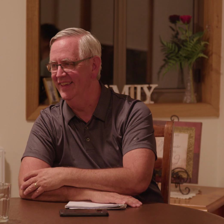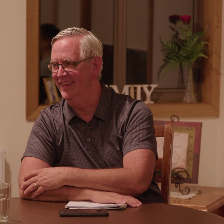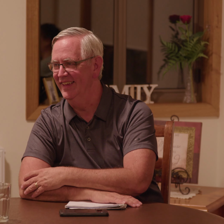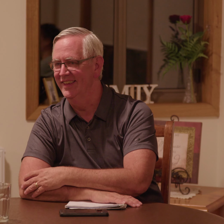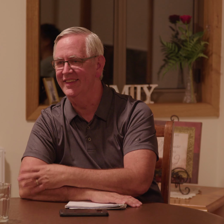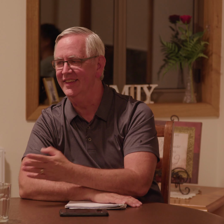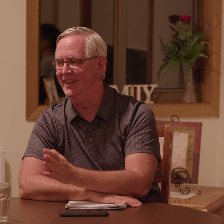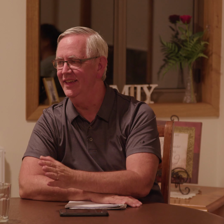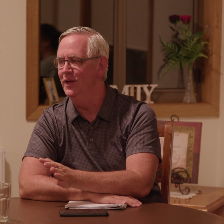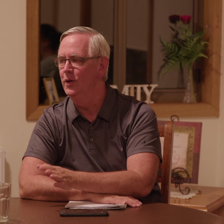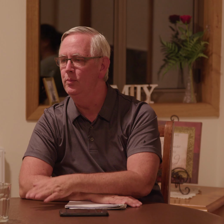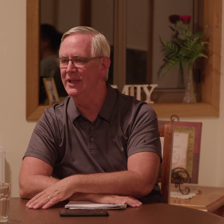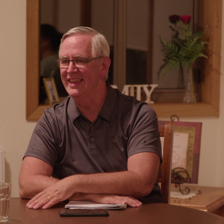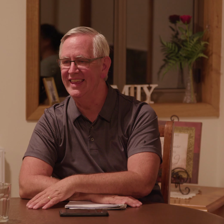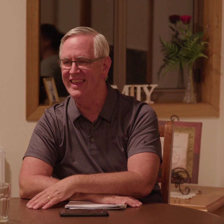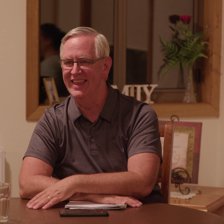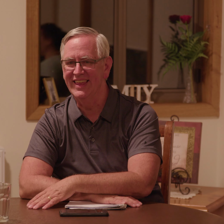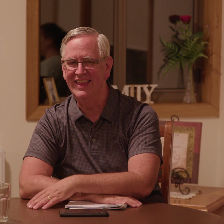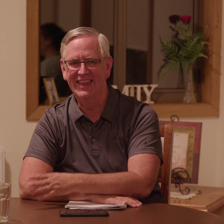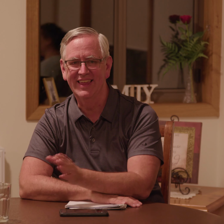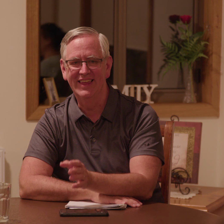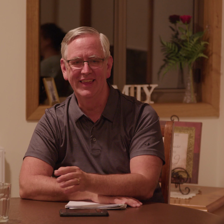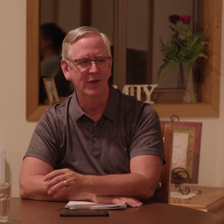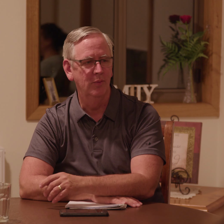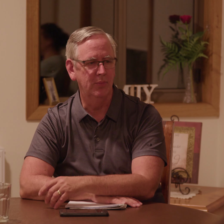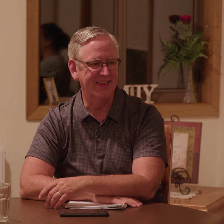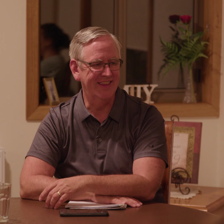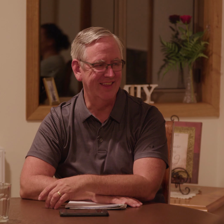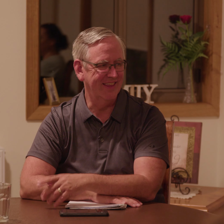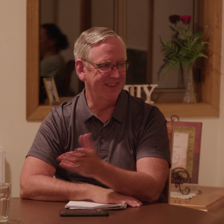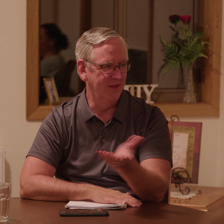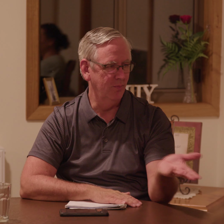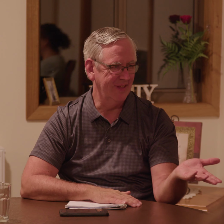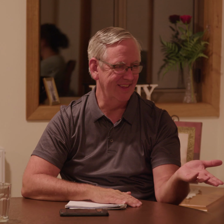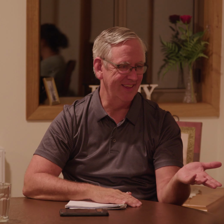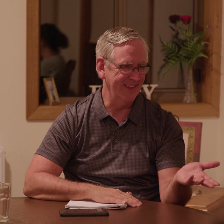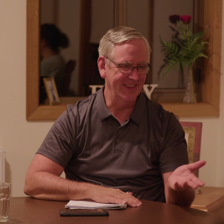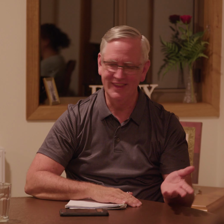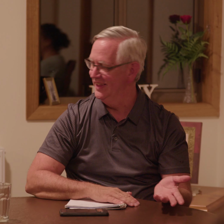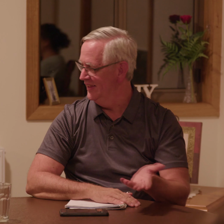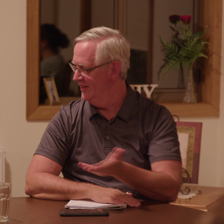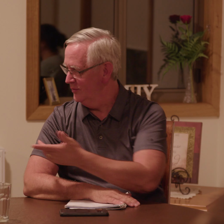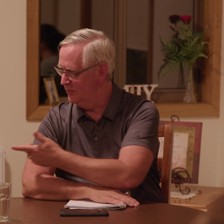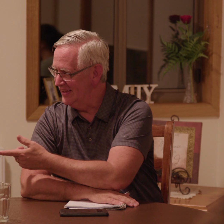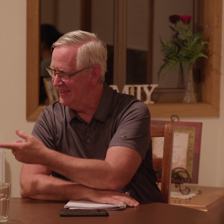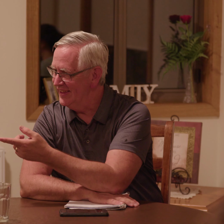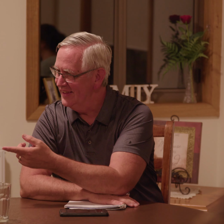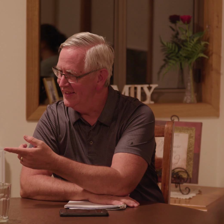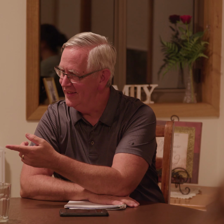one more. Doesn't matter. B. One P and C. Just one